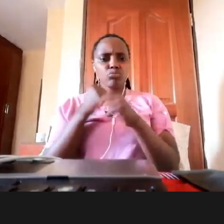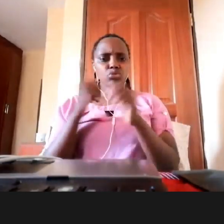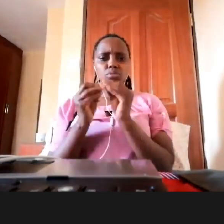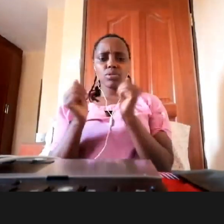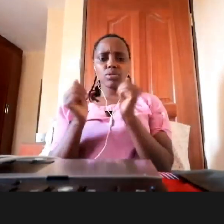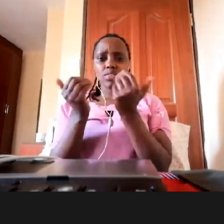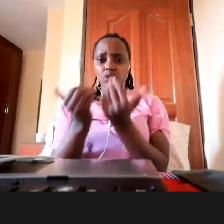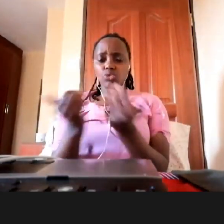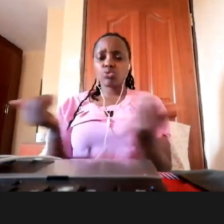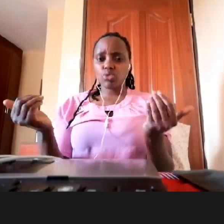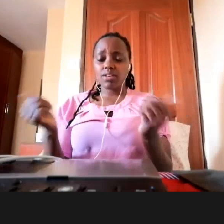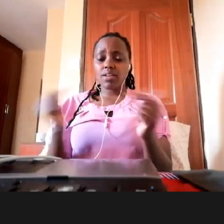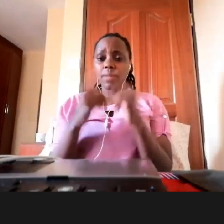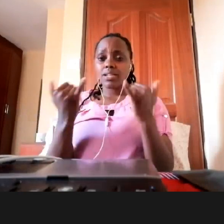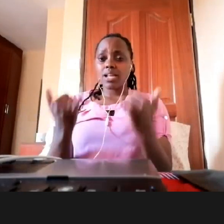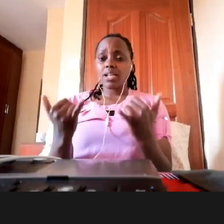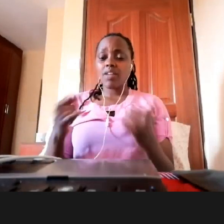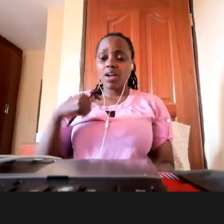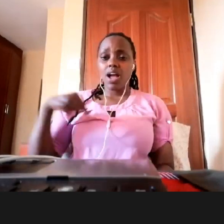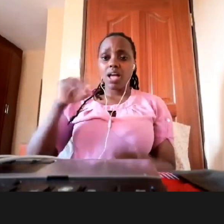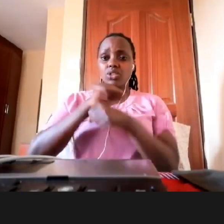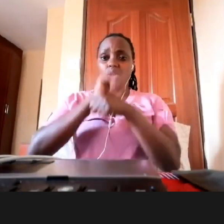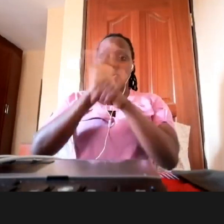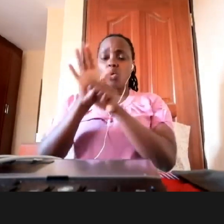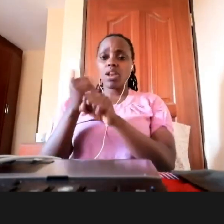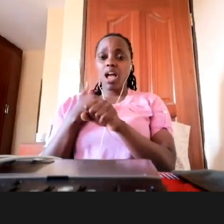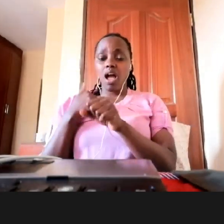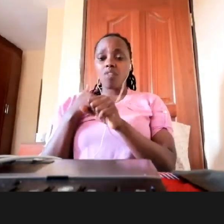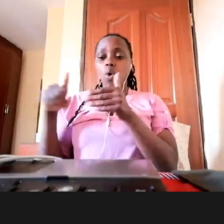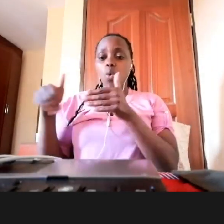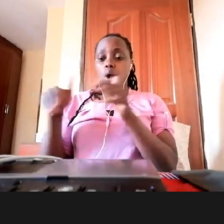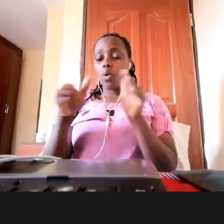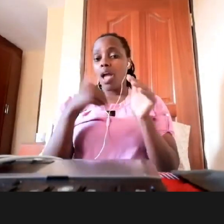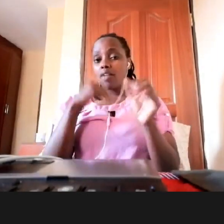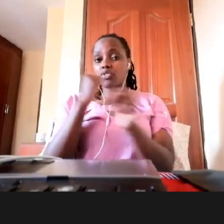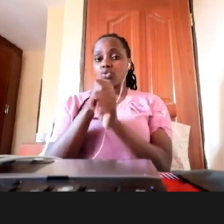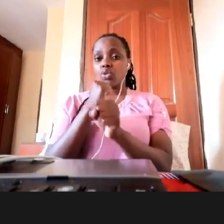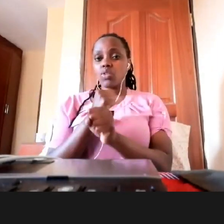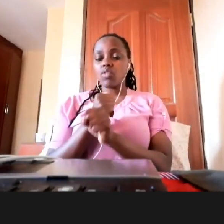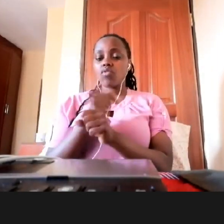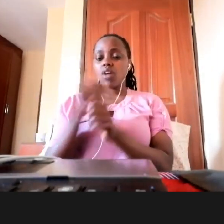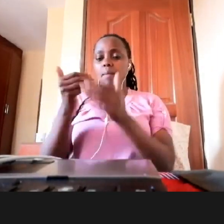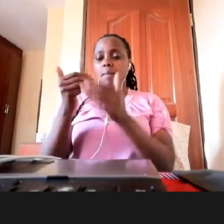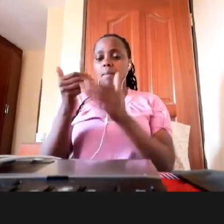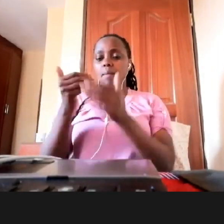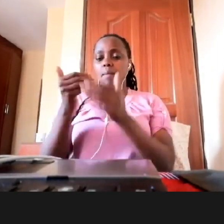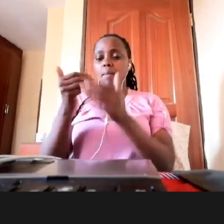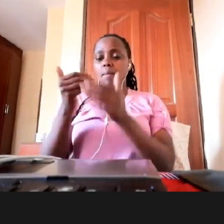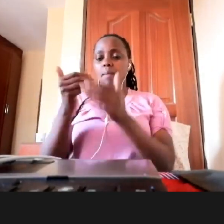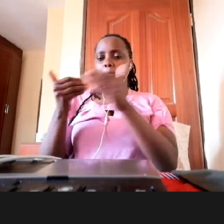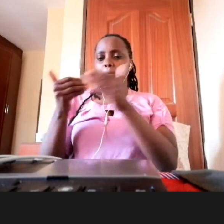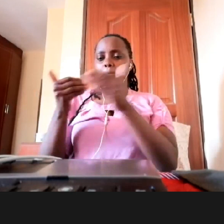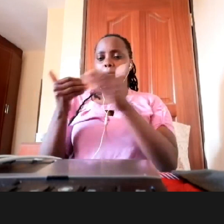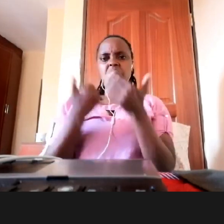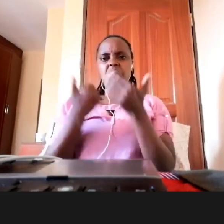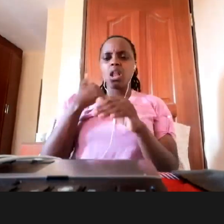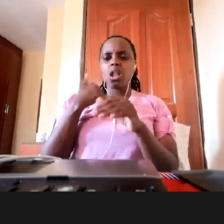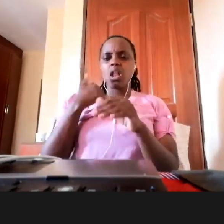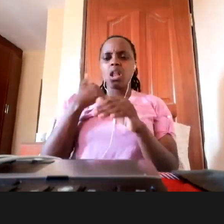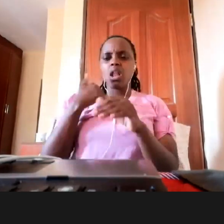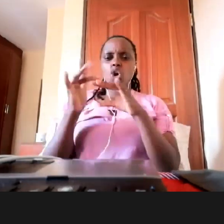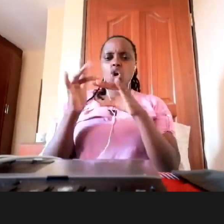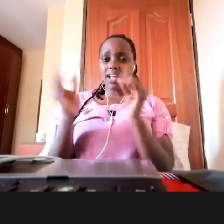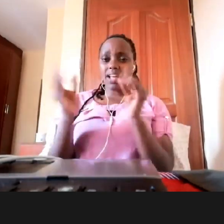But of course, now that we have COVID, we have a new way of working. If we had had that, there would have been a virtual meeting, which could have been easily